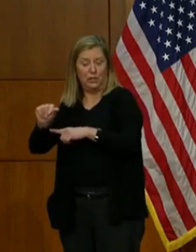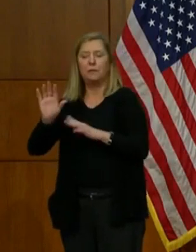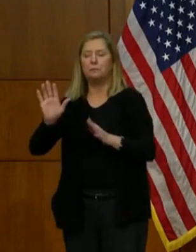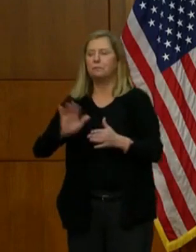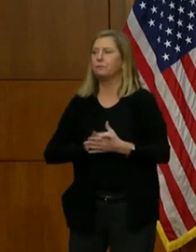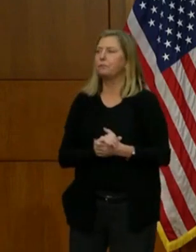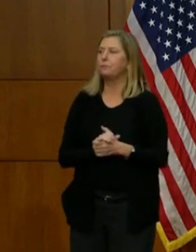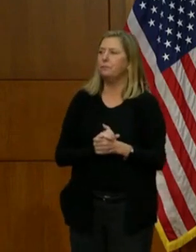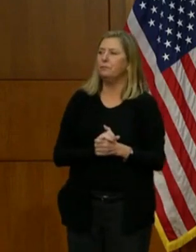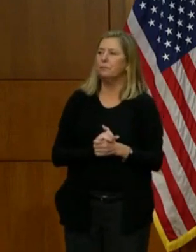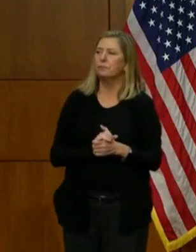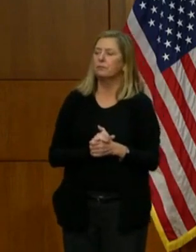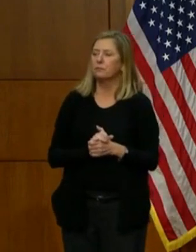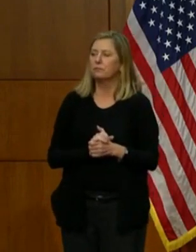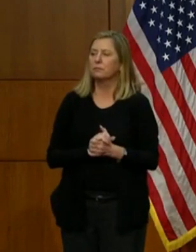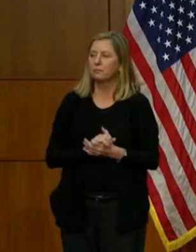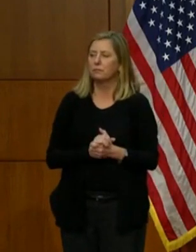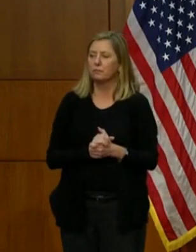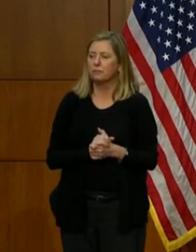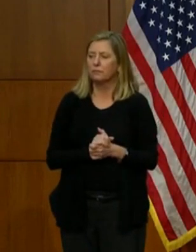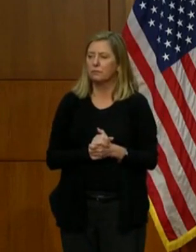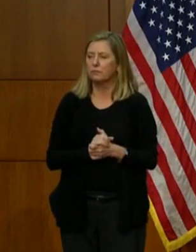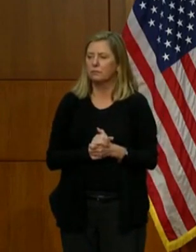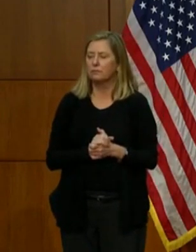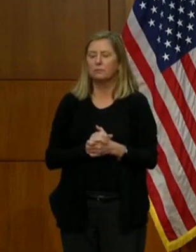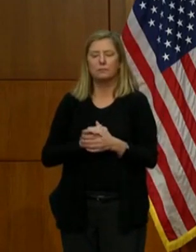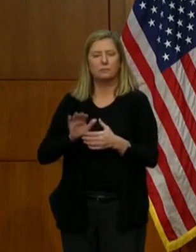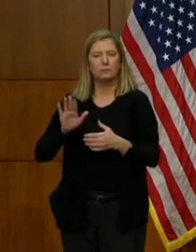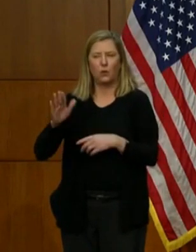all need to agree upon, and you